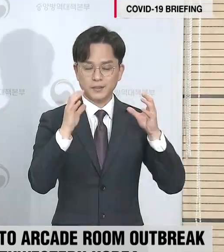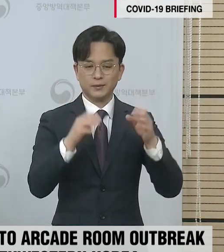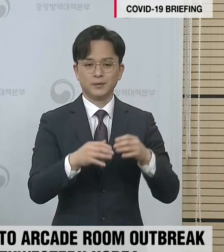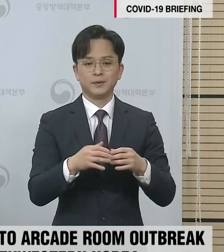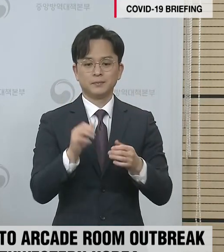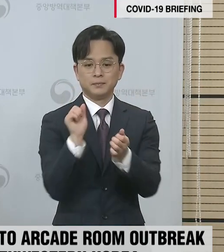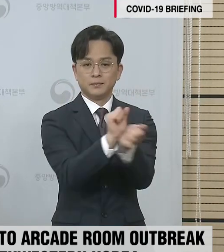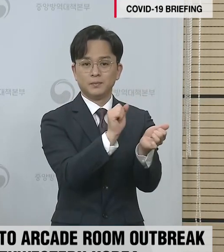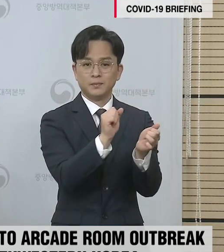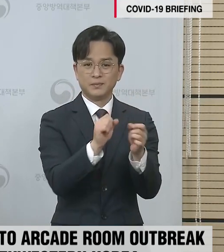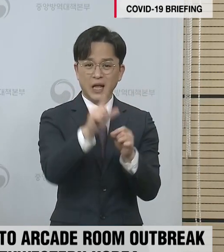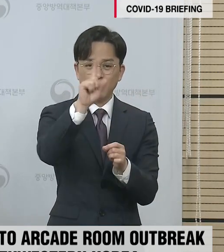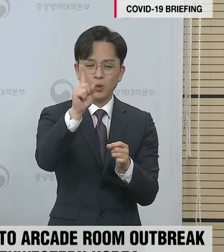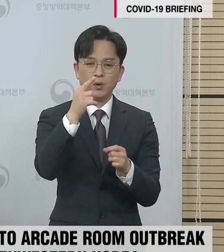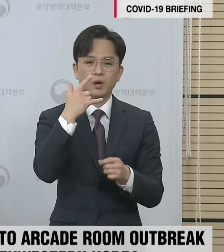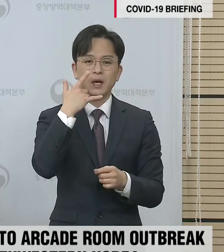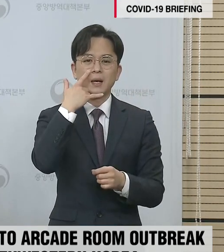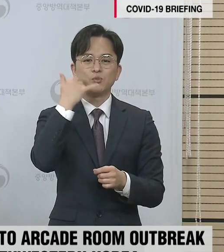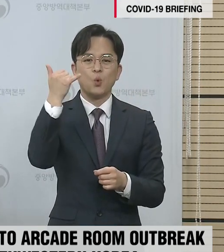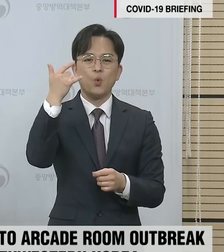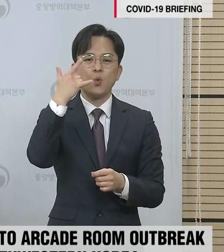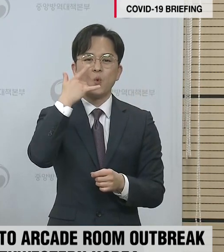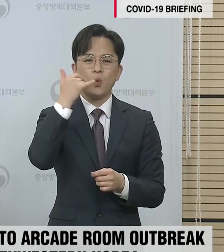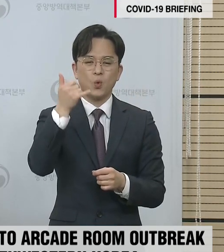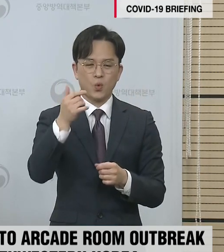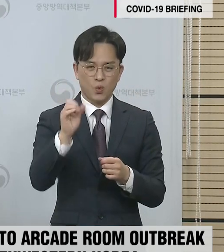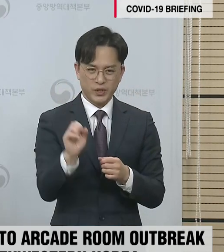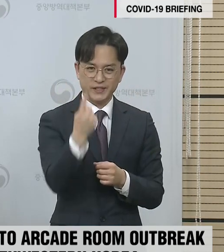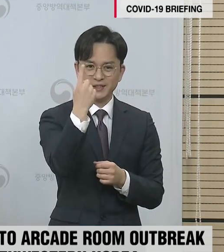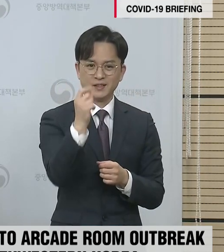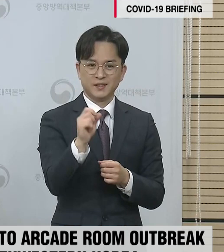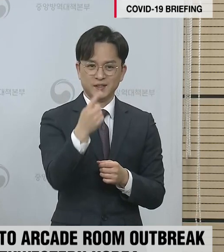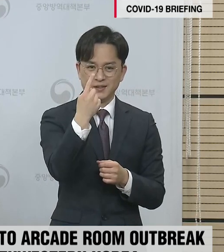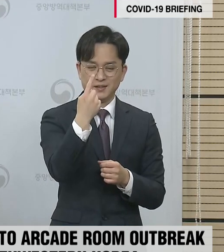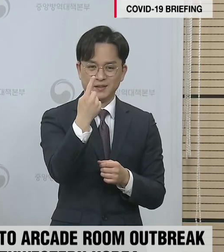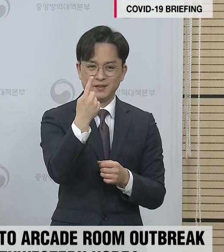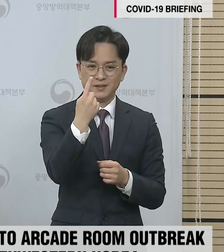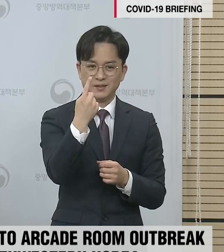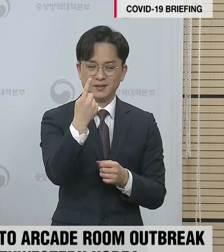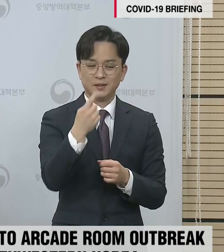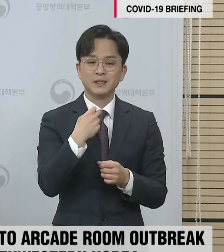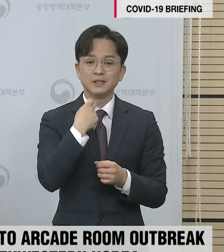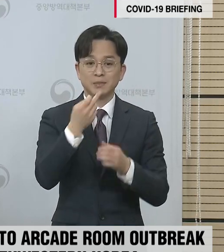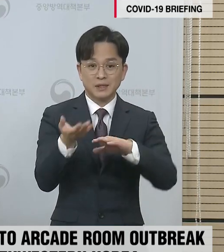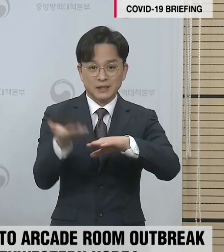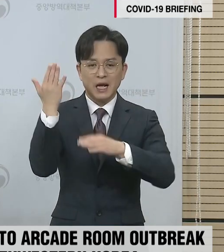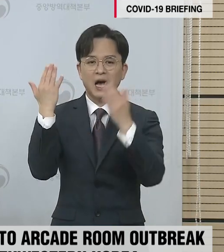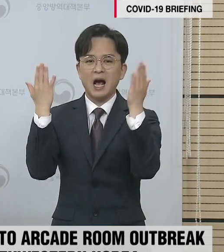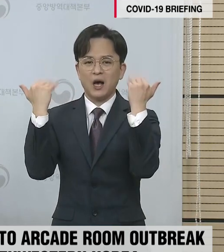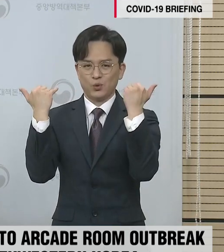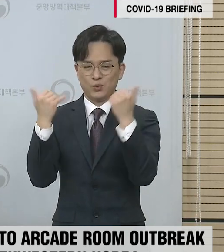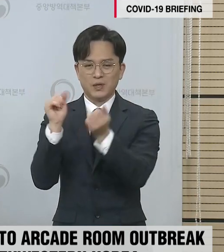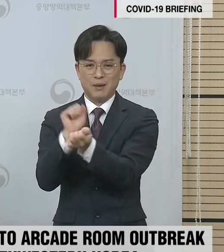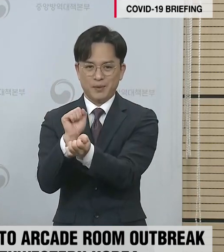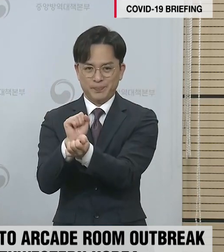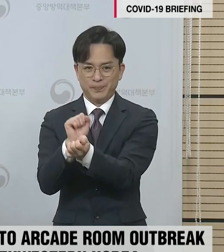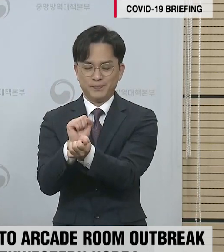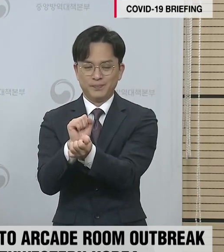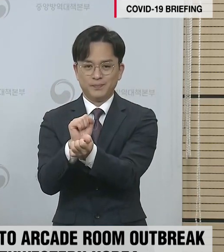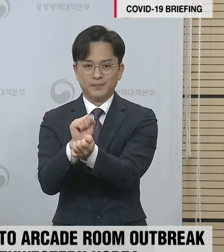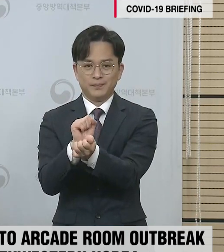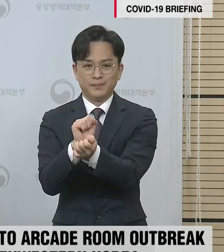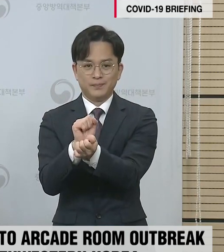18, here are some details. And most of the cases were stemming from family-related cluster infections, especially